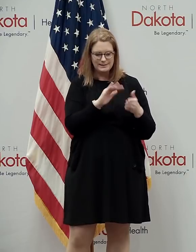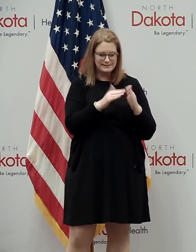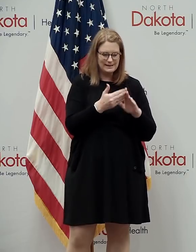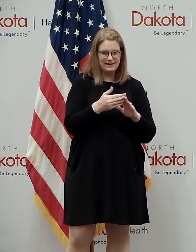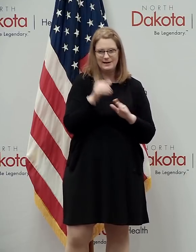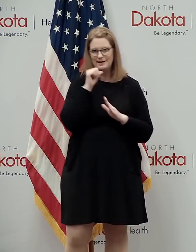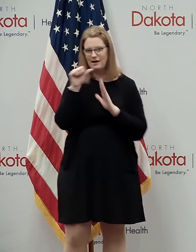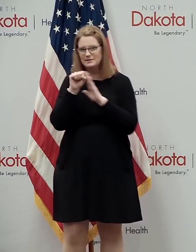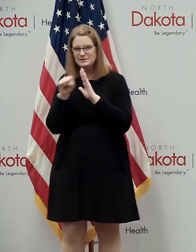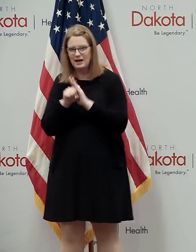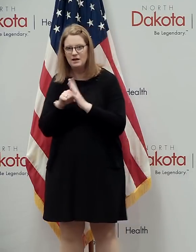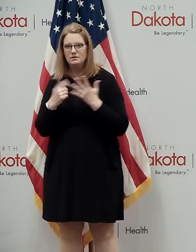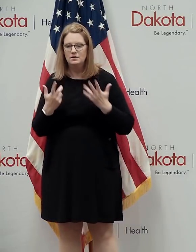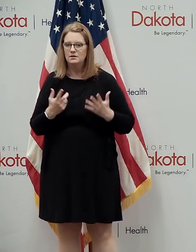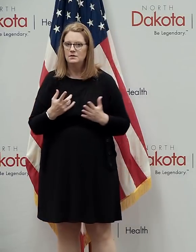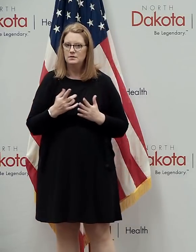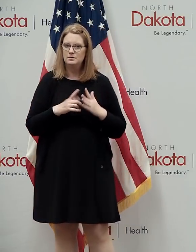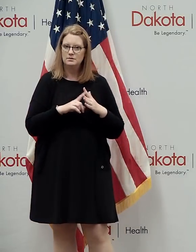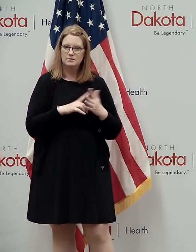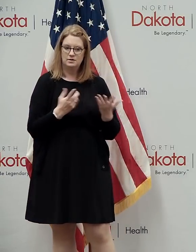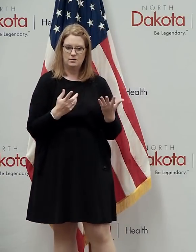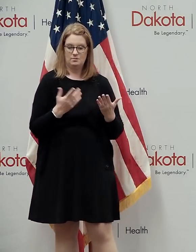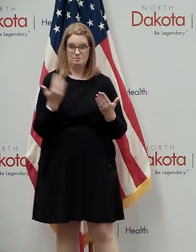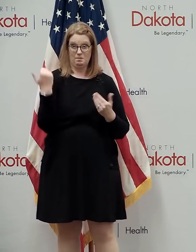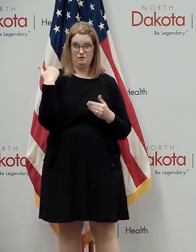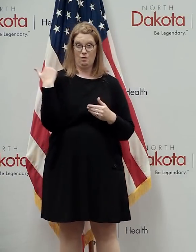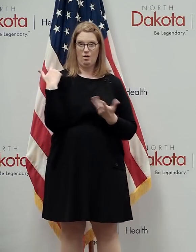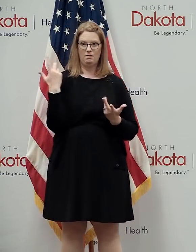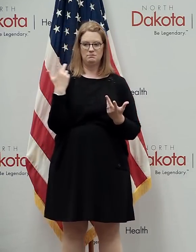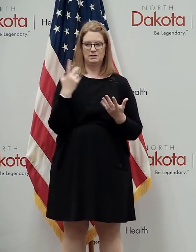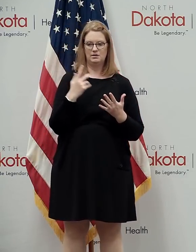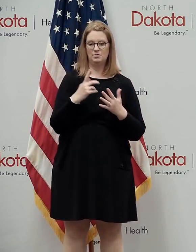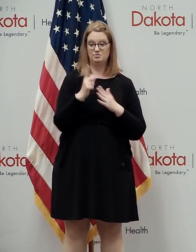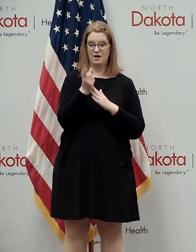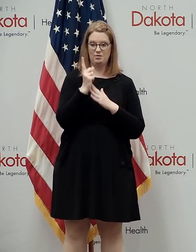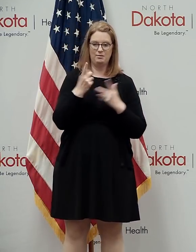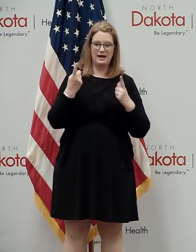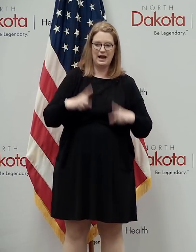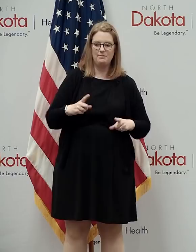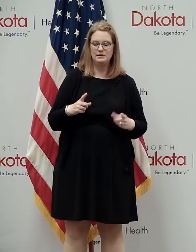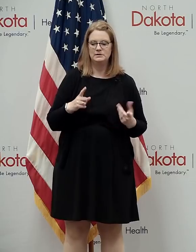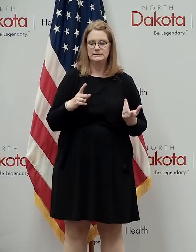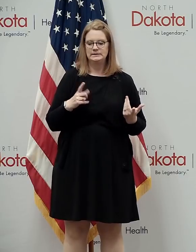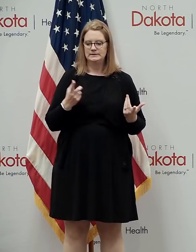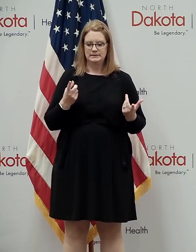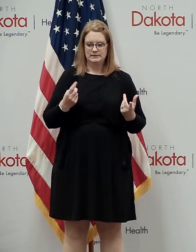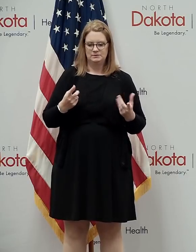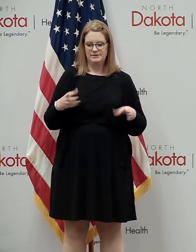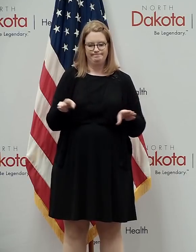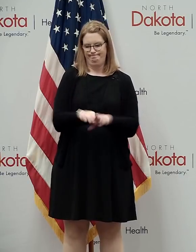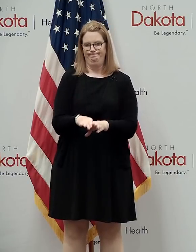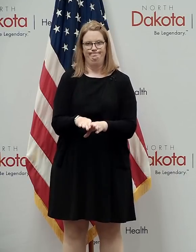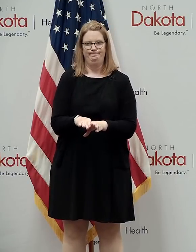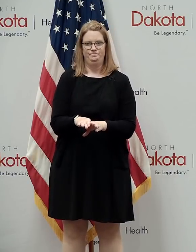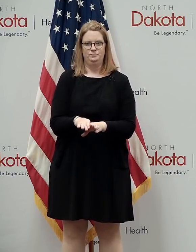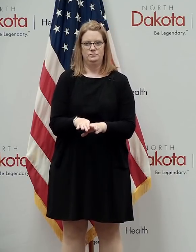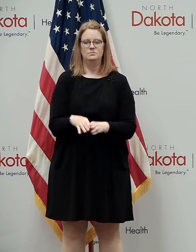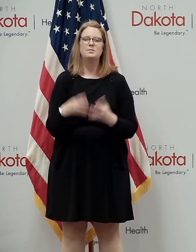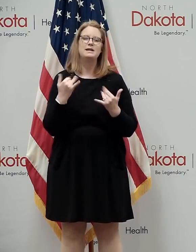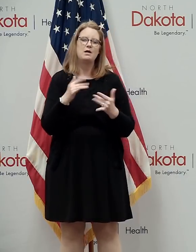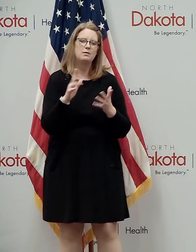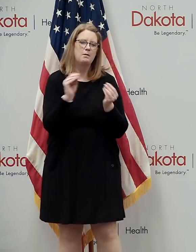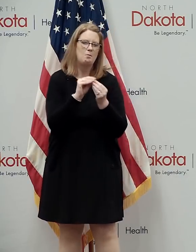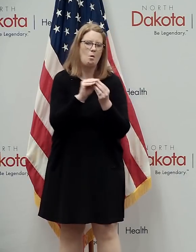state. But at the beginning, when it was all unknown, we did a lot of things statewide. Now we're smarter and we can be much more targeted.